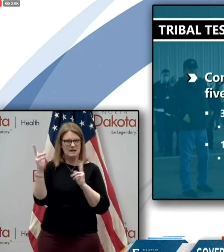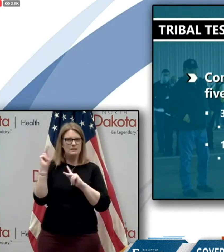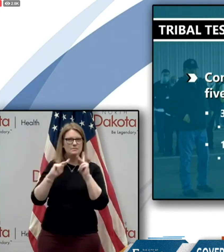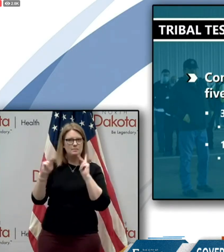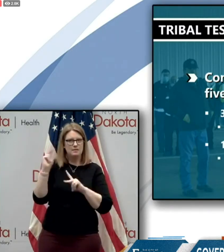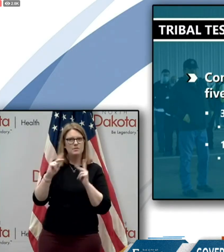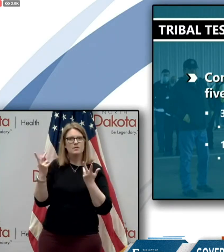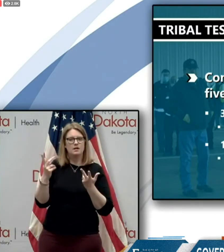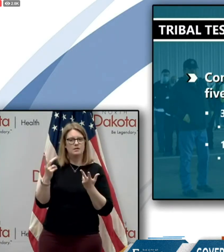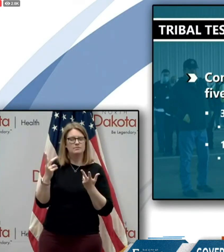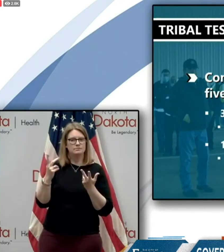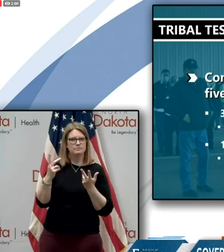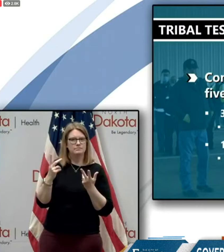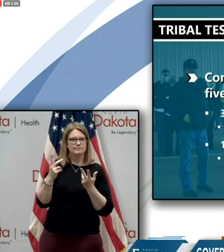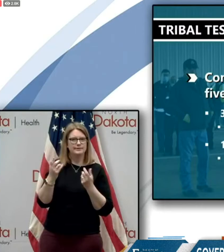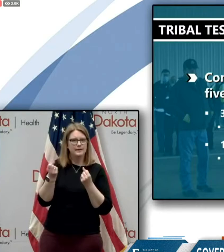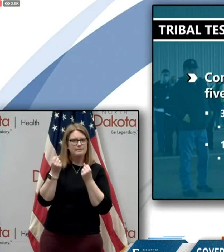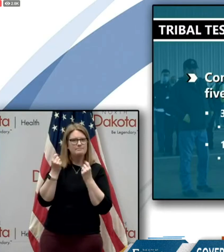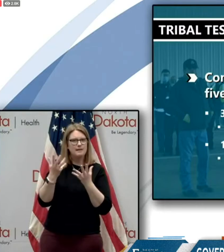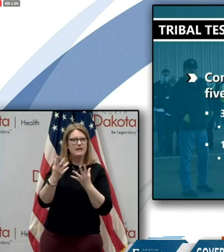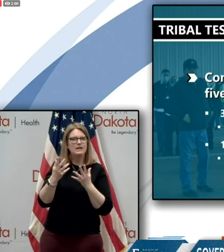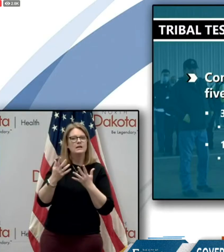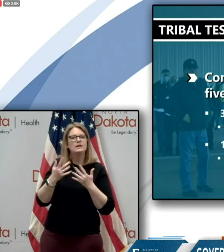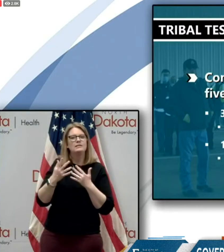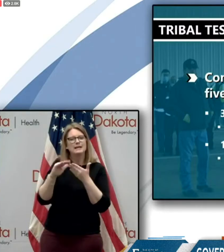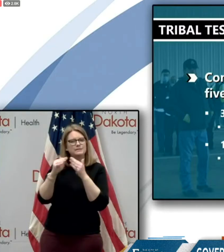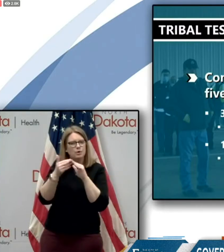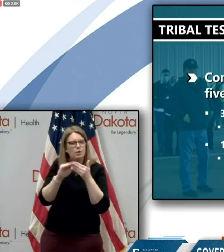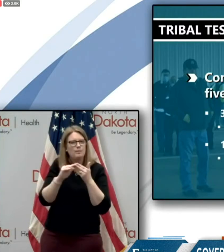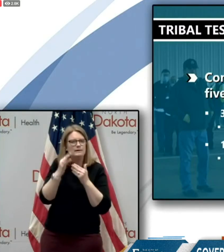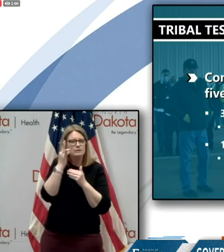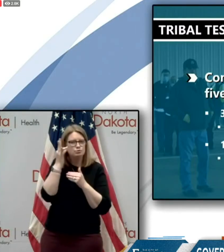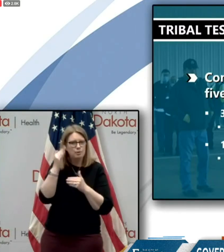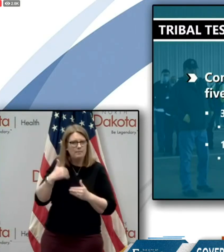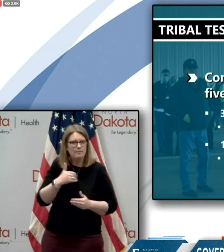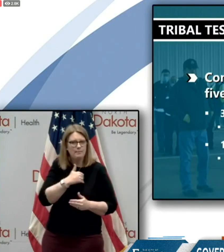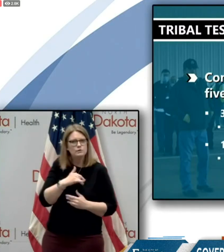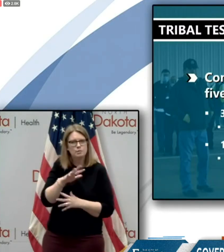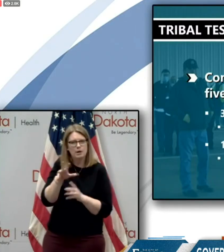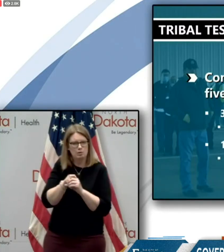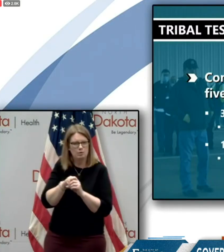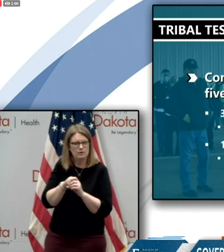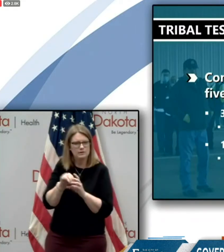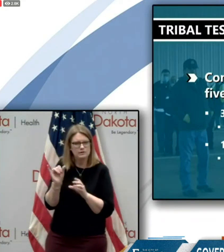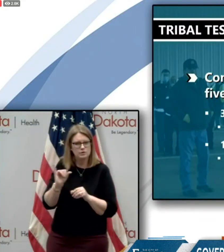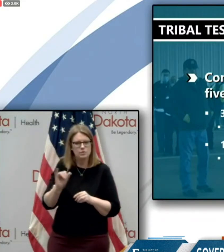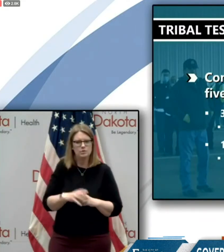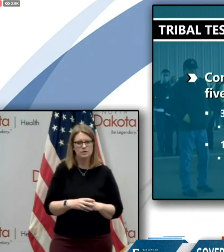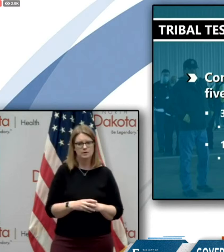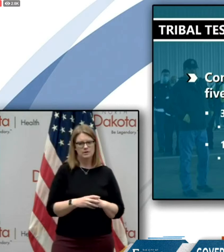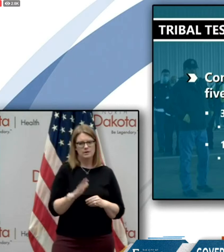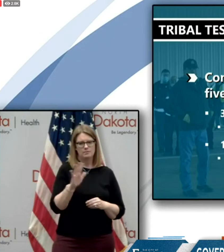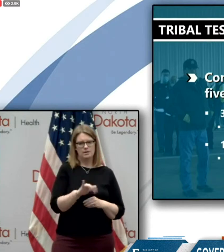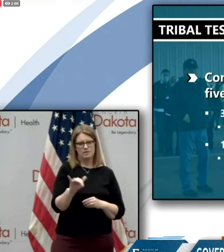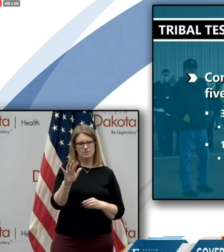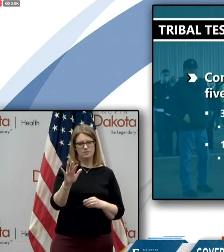American urban tribal members in those cities, so we included that. So as you see, there's roughly